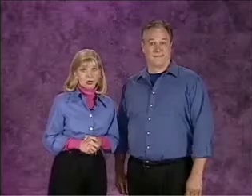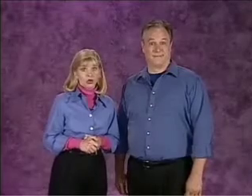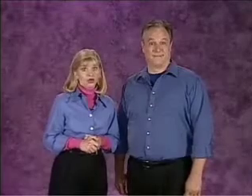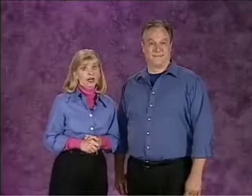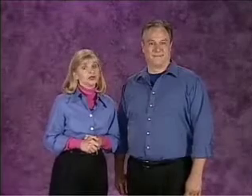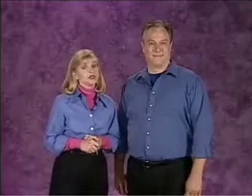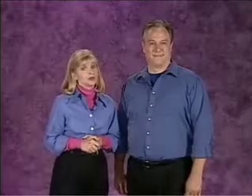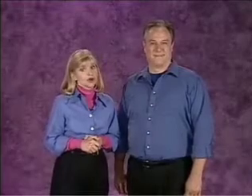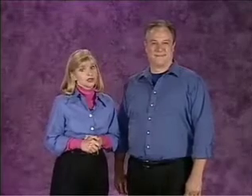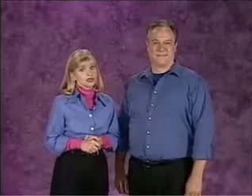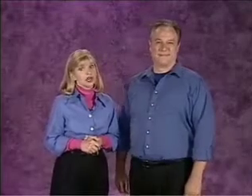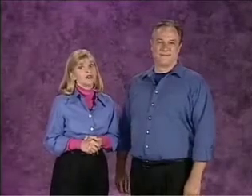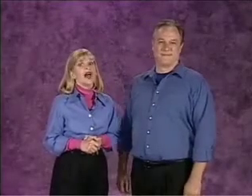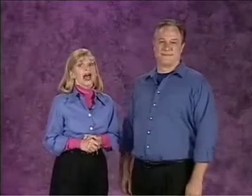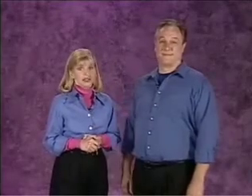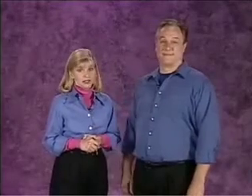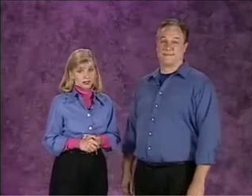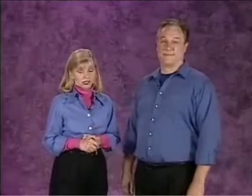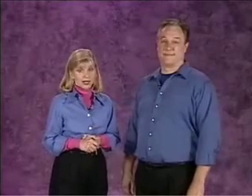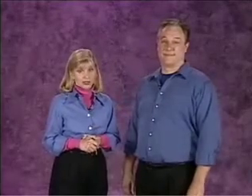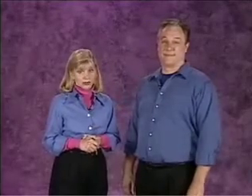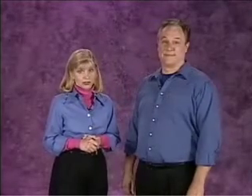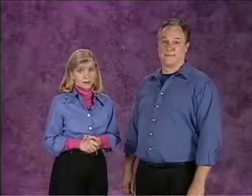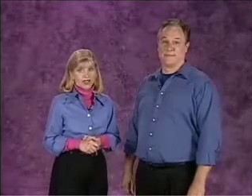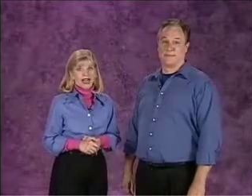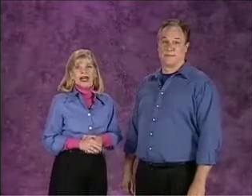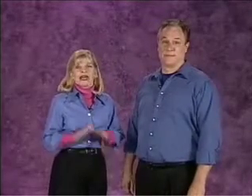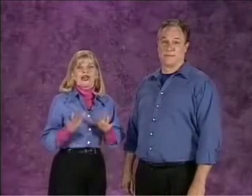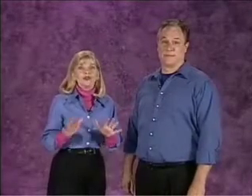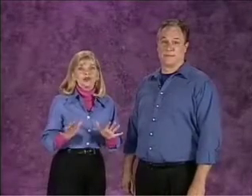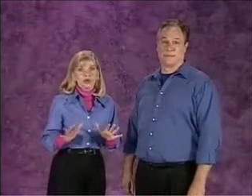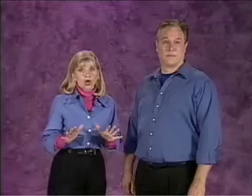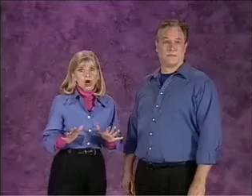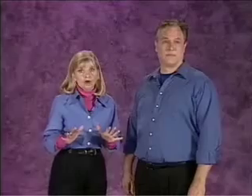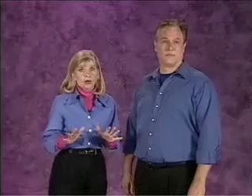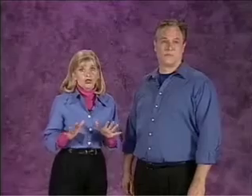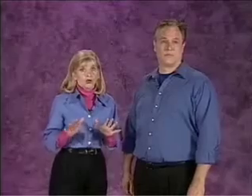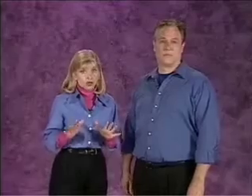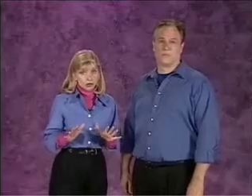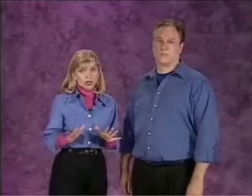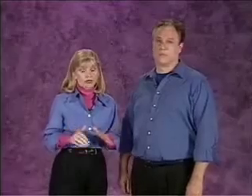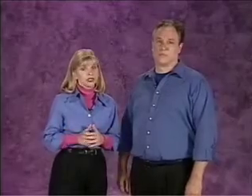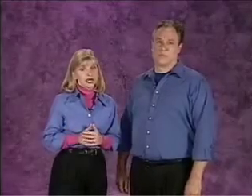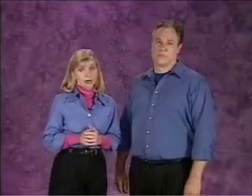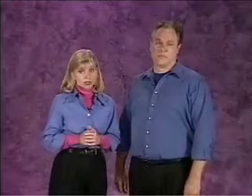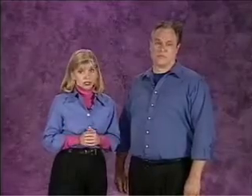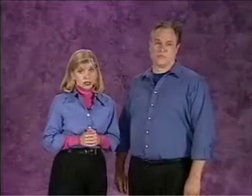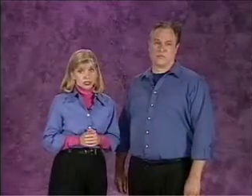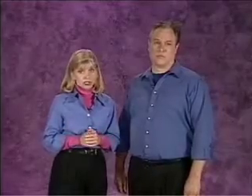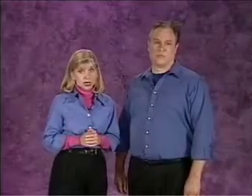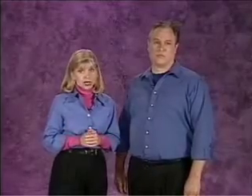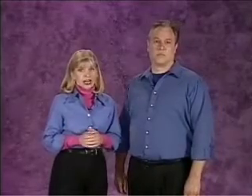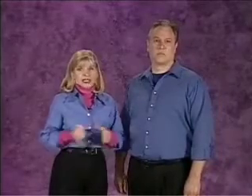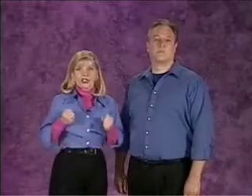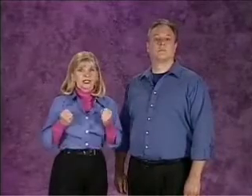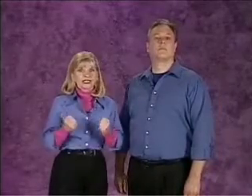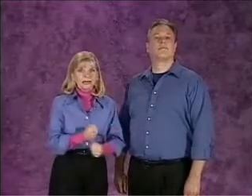when you try to express yourself and understand others. Never turn off when you don't understand a particular sign. Just keep